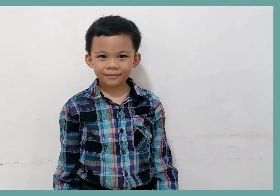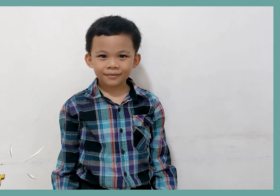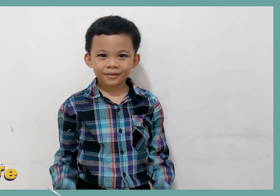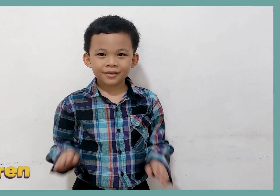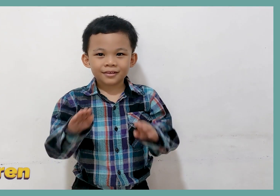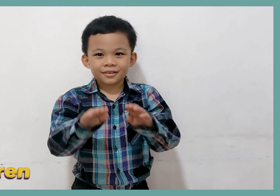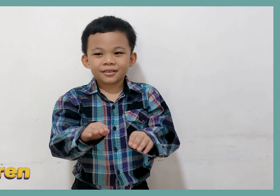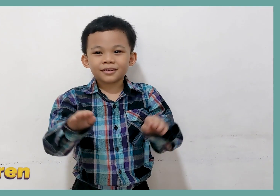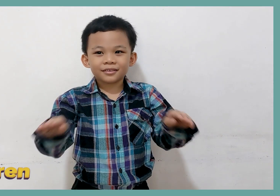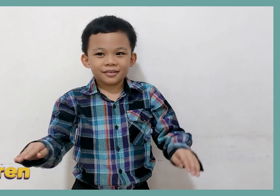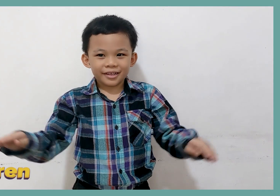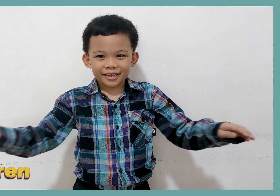Children